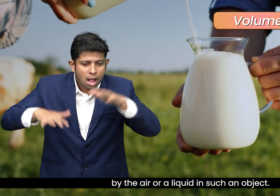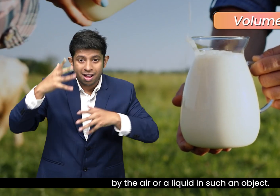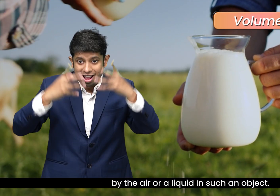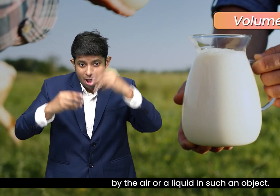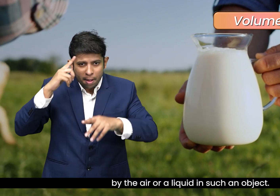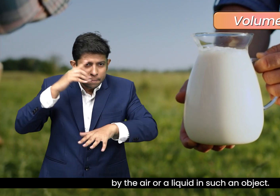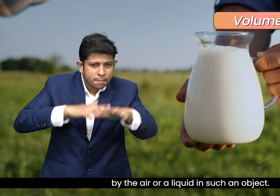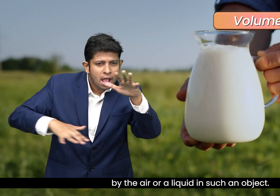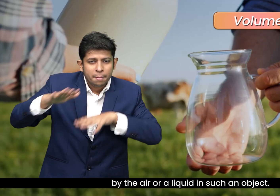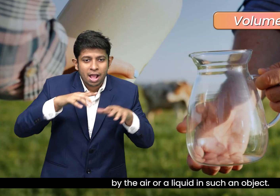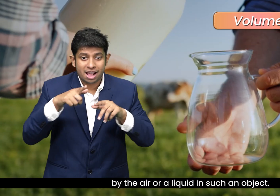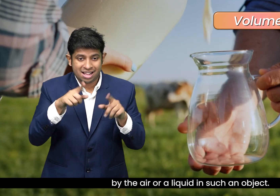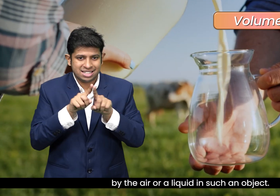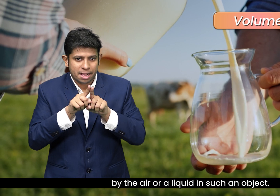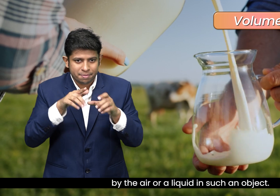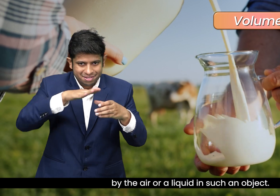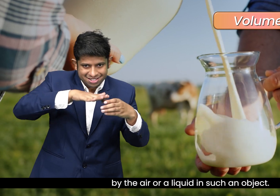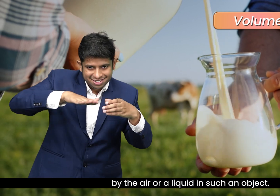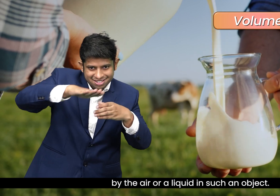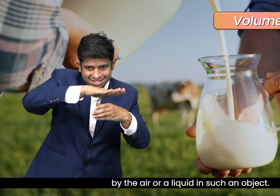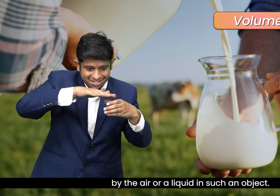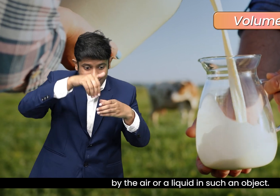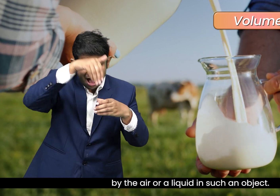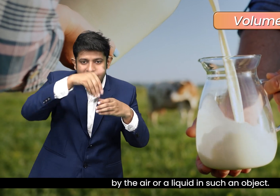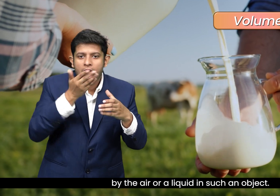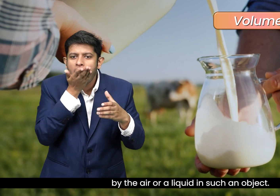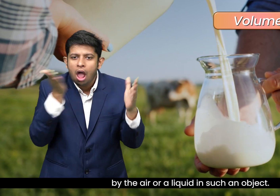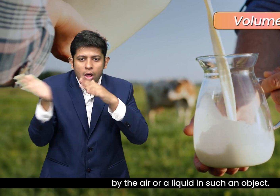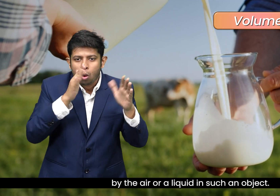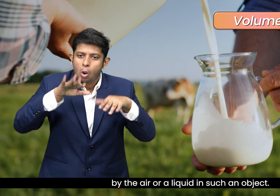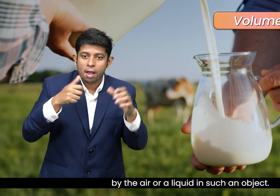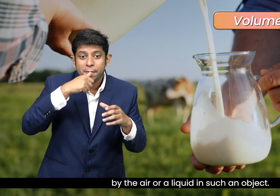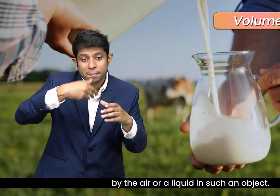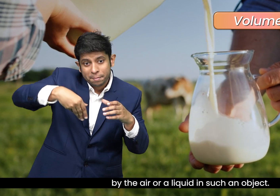liquid in such an object.